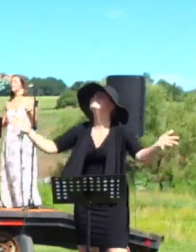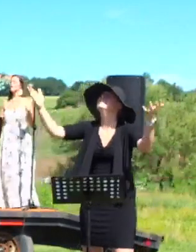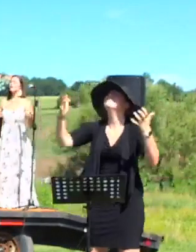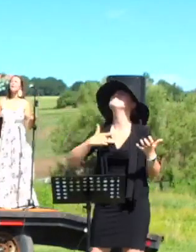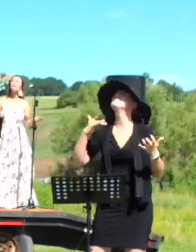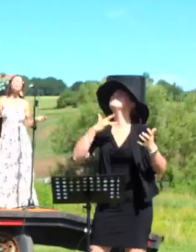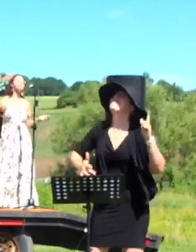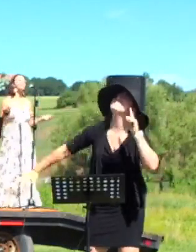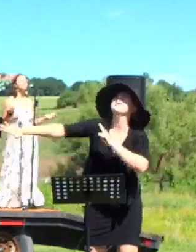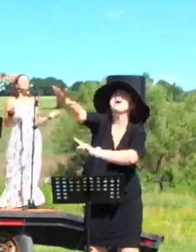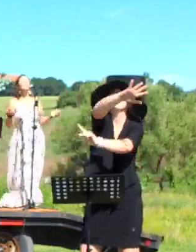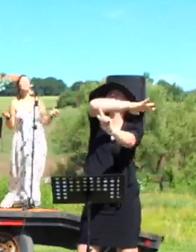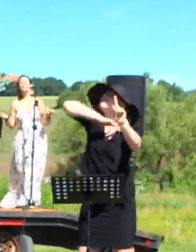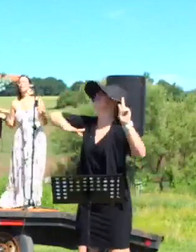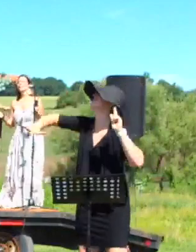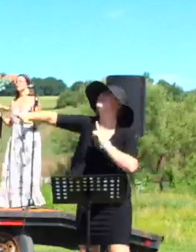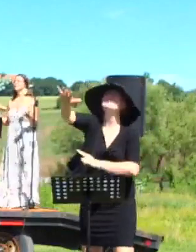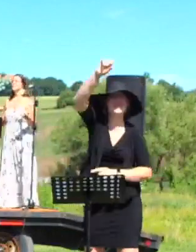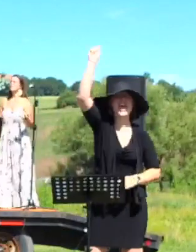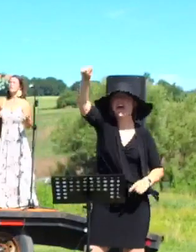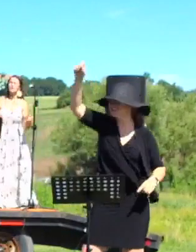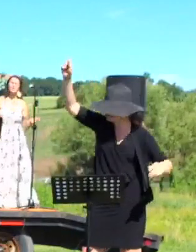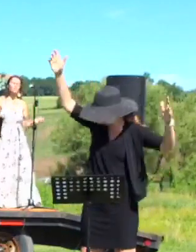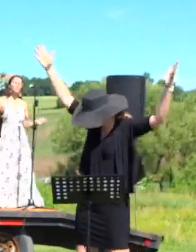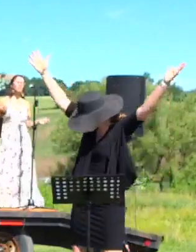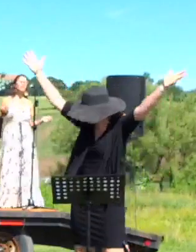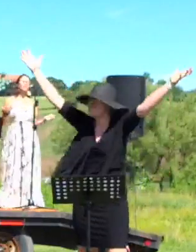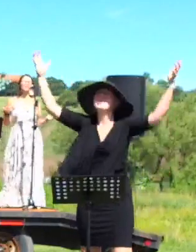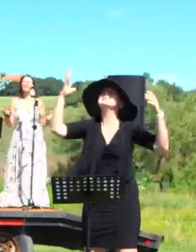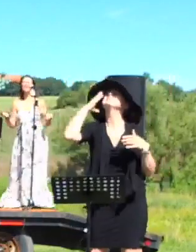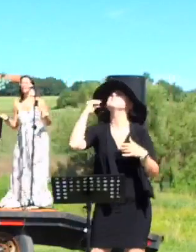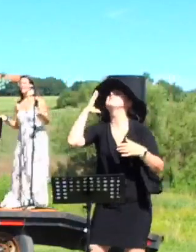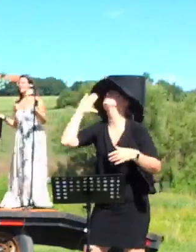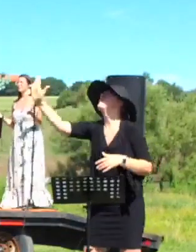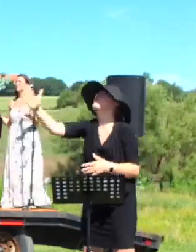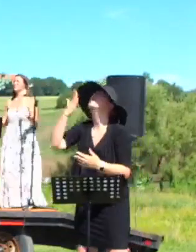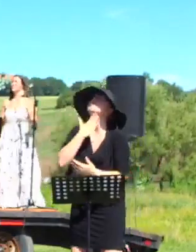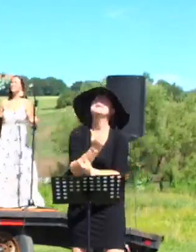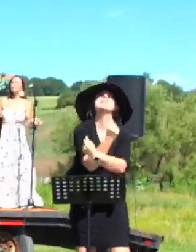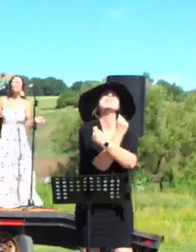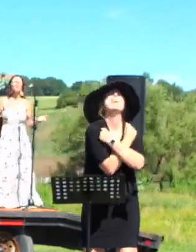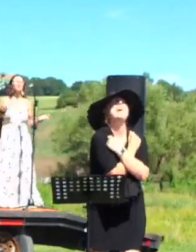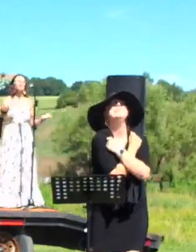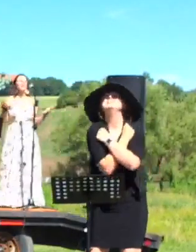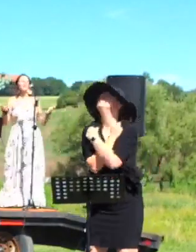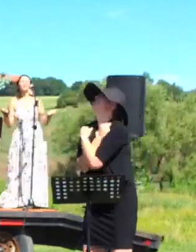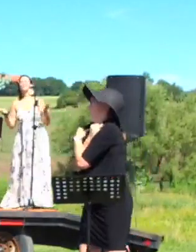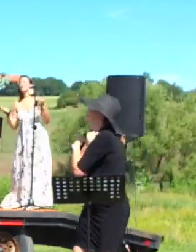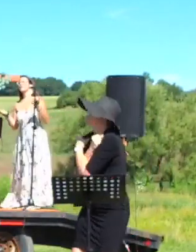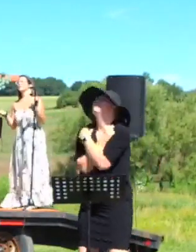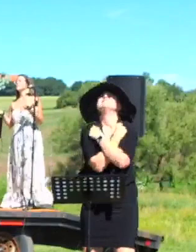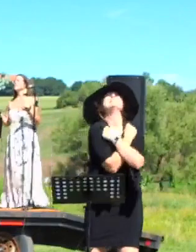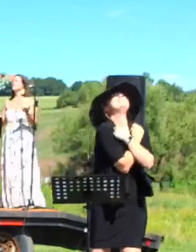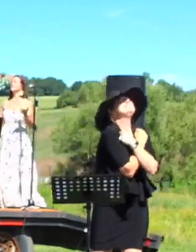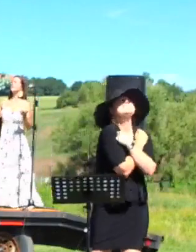your presence. Let us experience the glory of